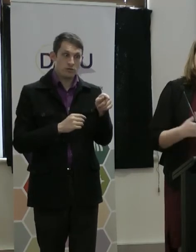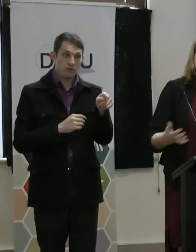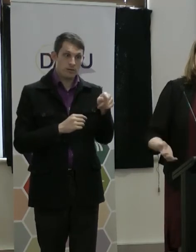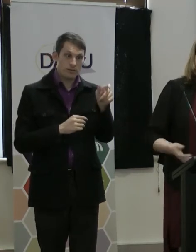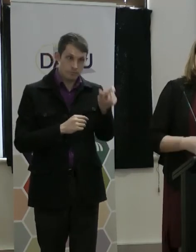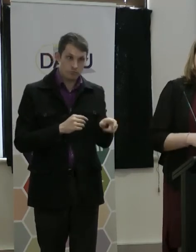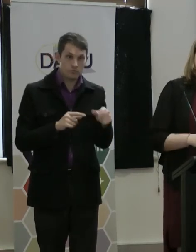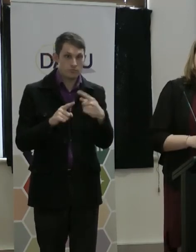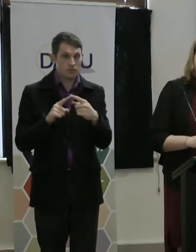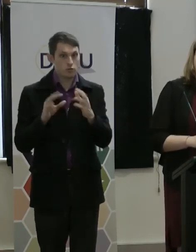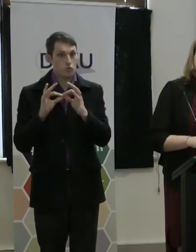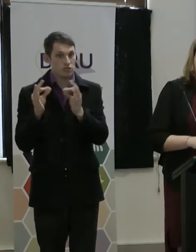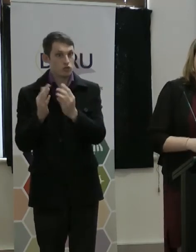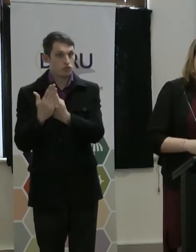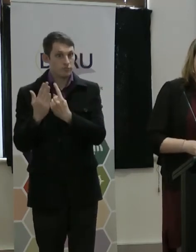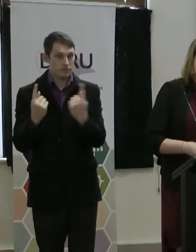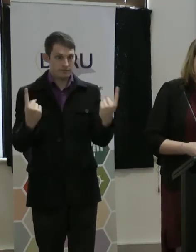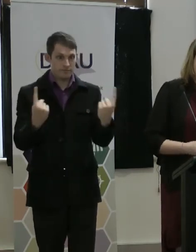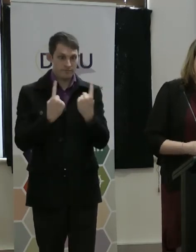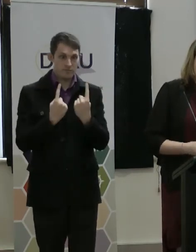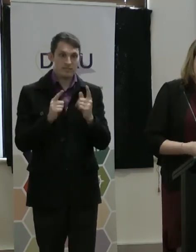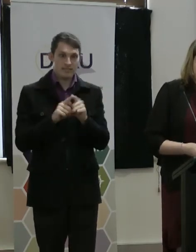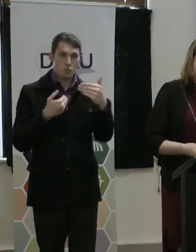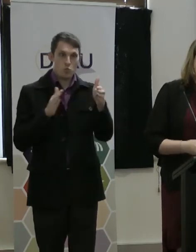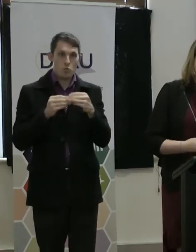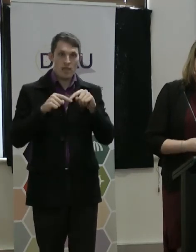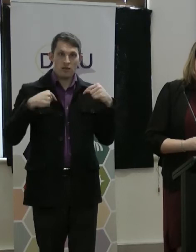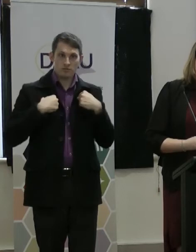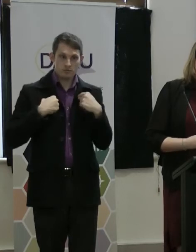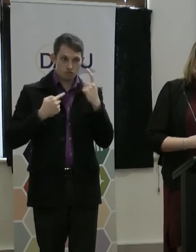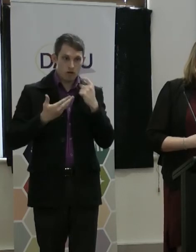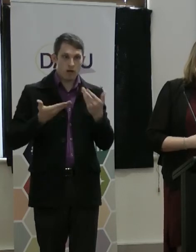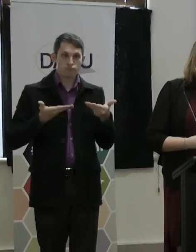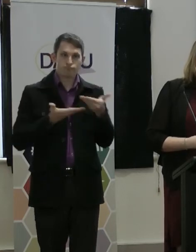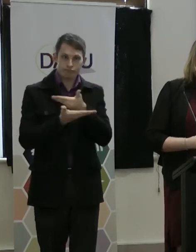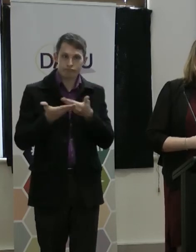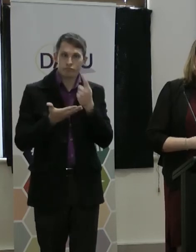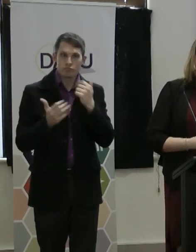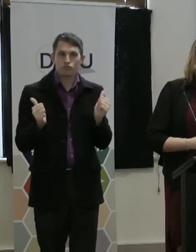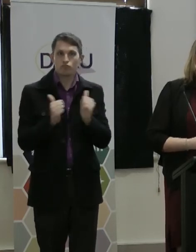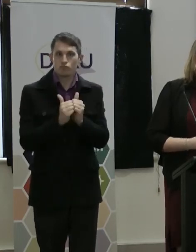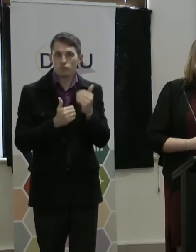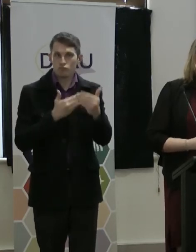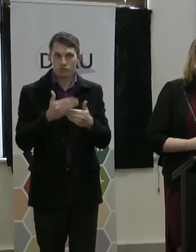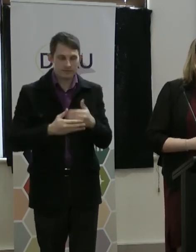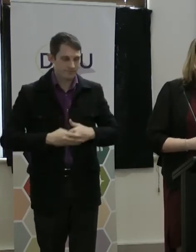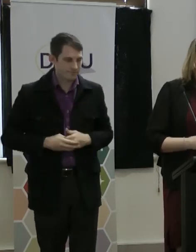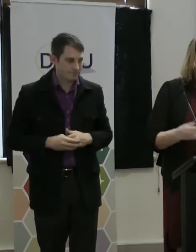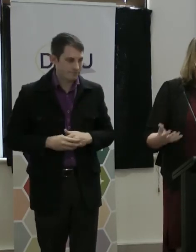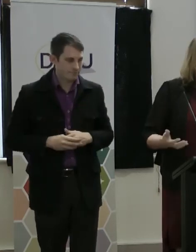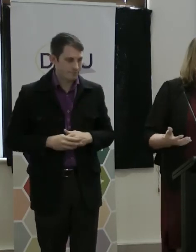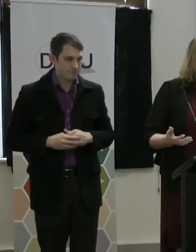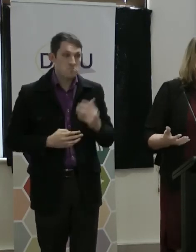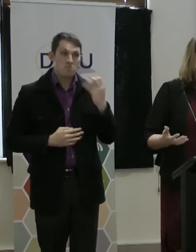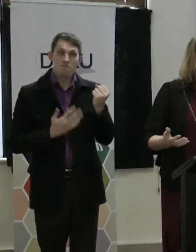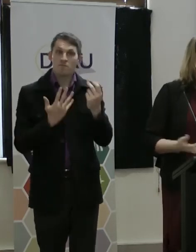and facilitate a discussion in an attempt to get a resolution to the process. There's obviously then cases that can't